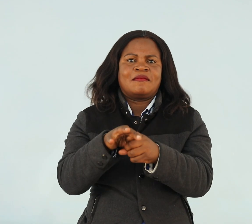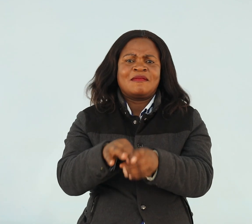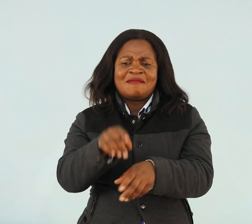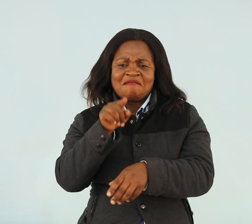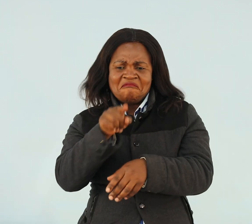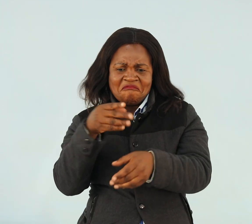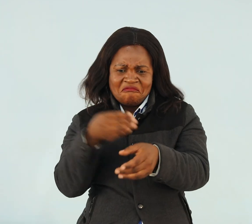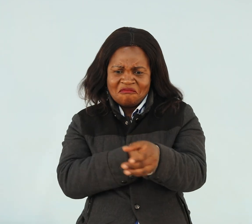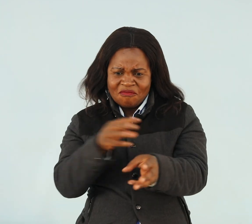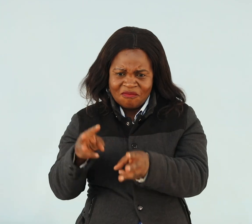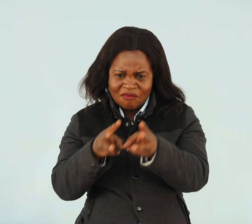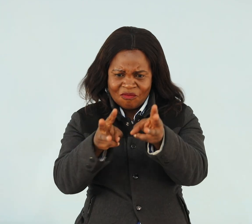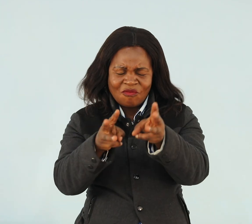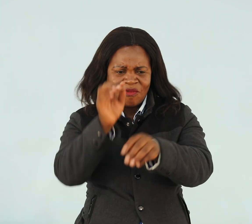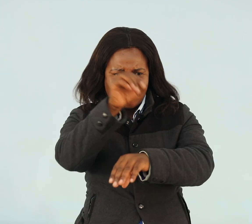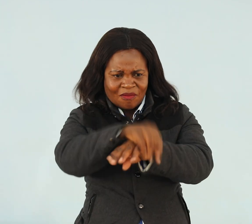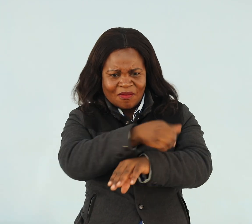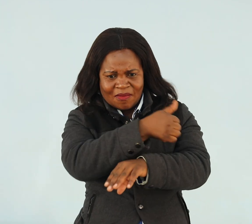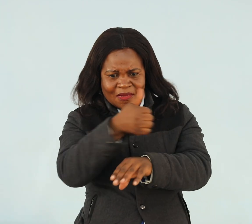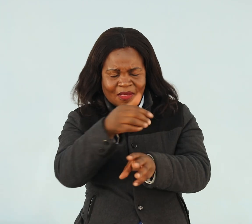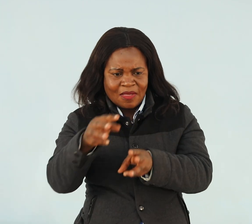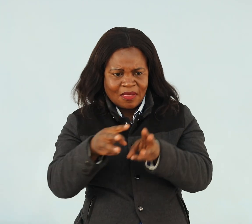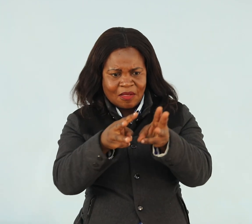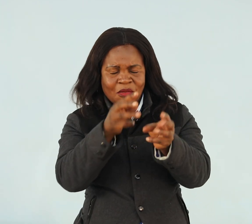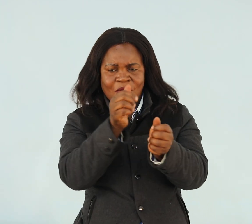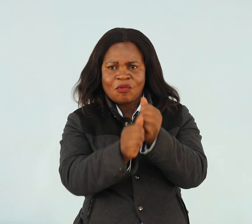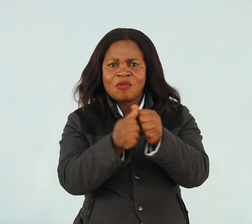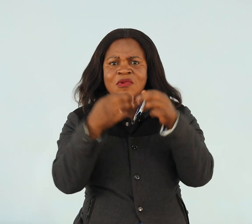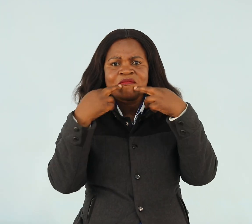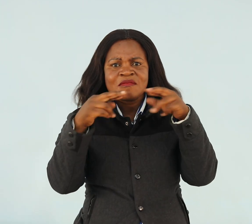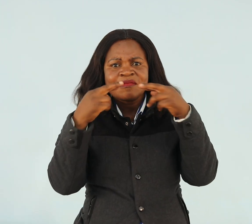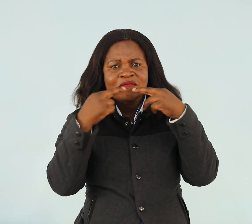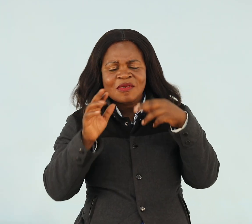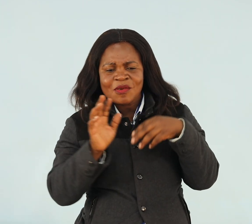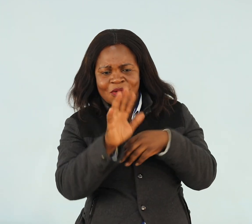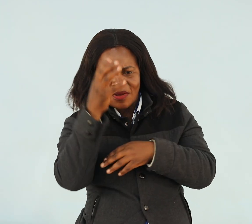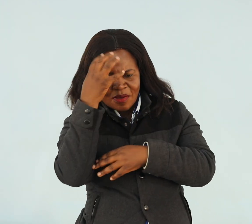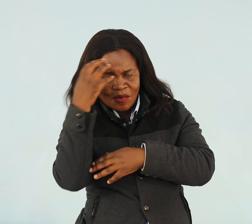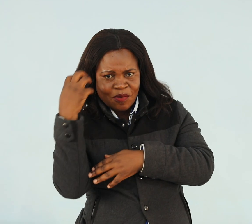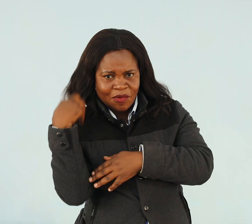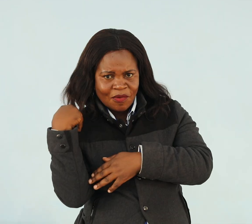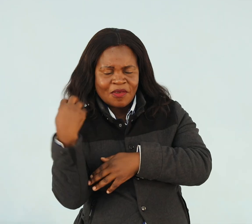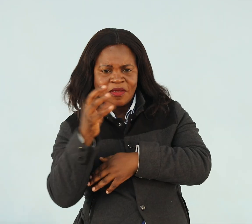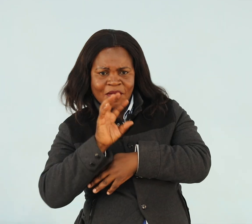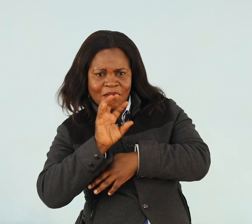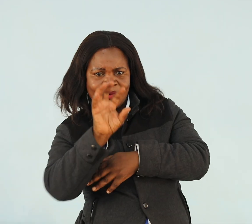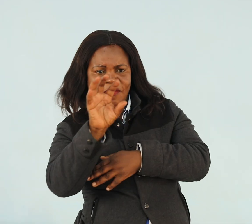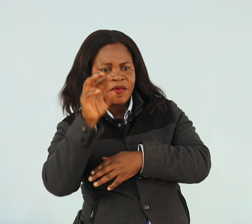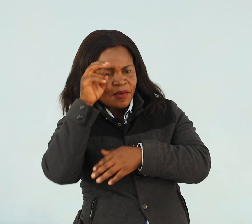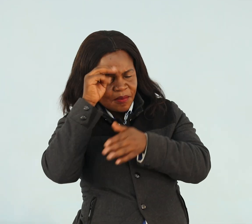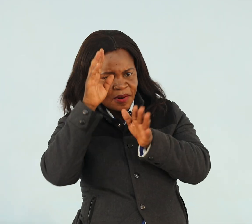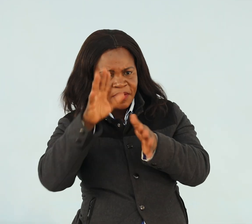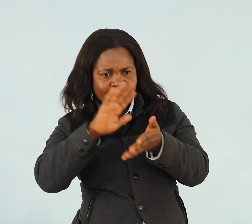overrides other existing grounds that result in the office of a provincial minister becoming vacant,